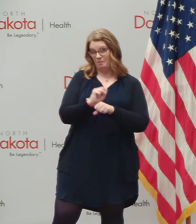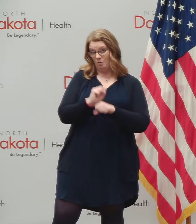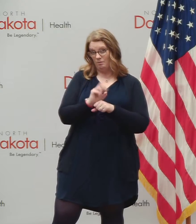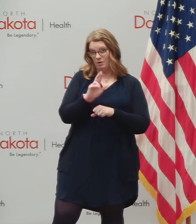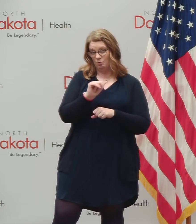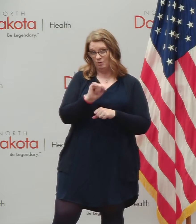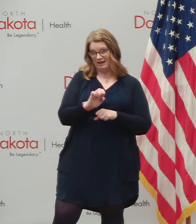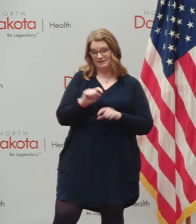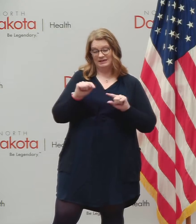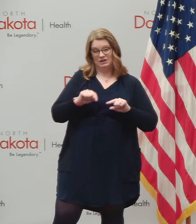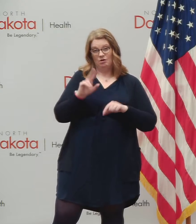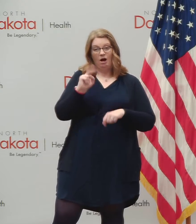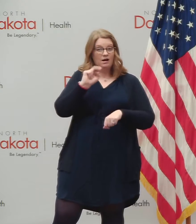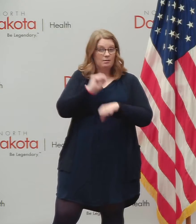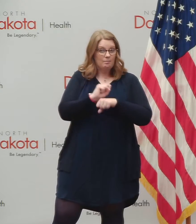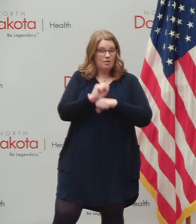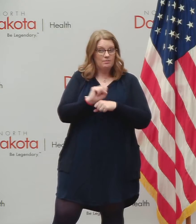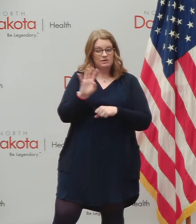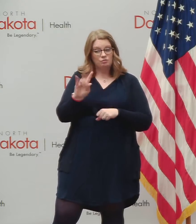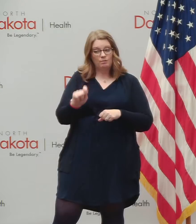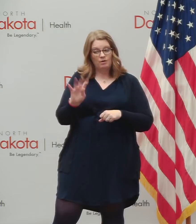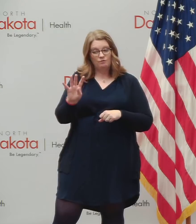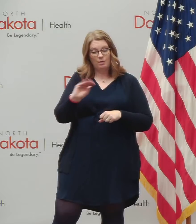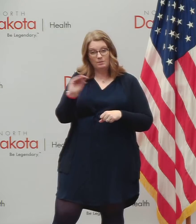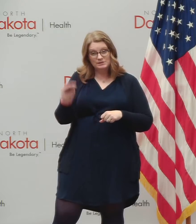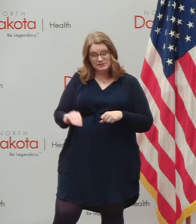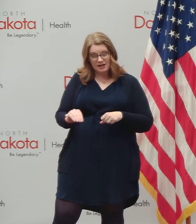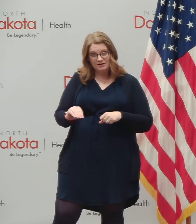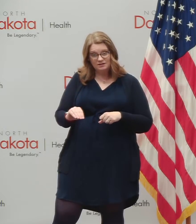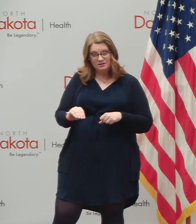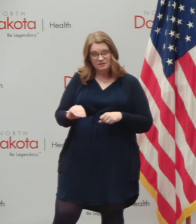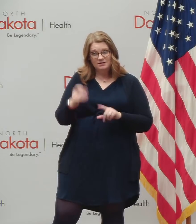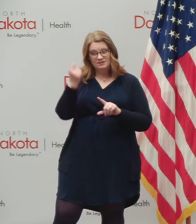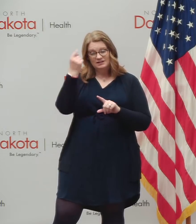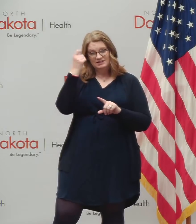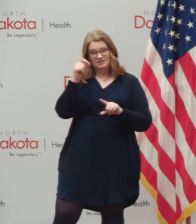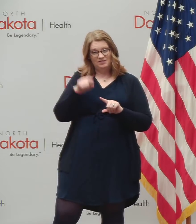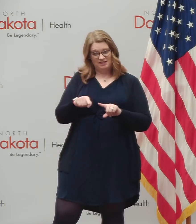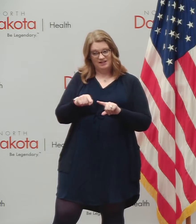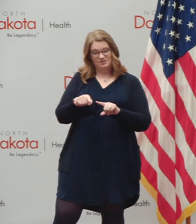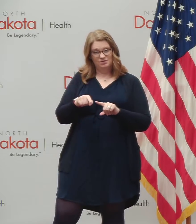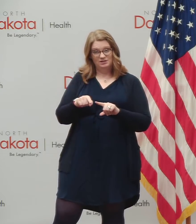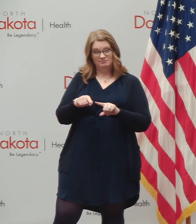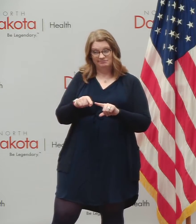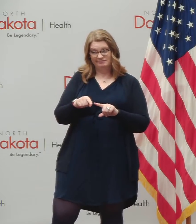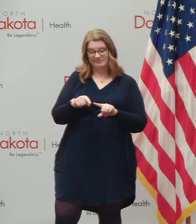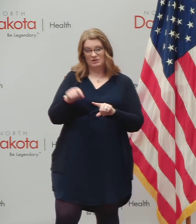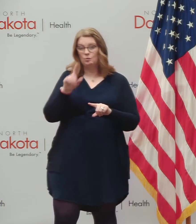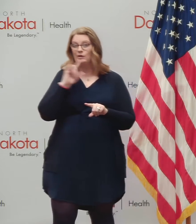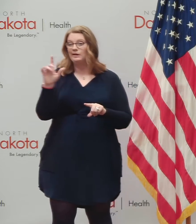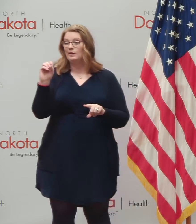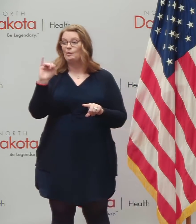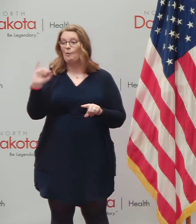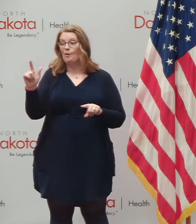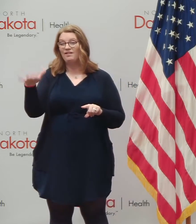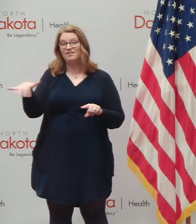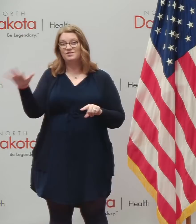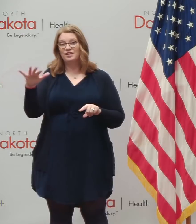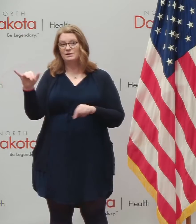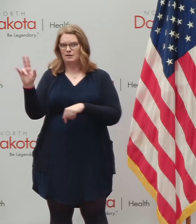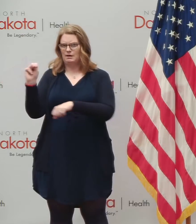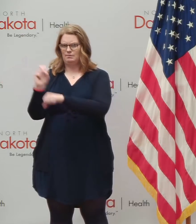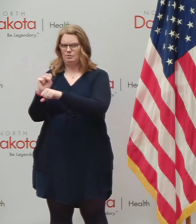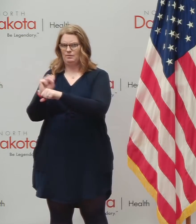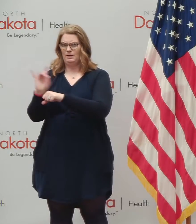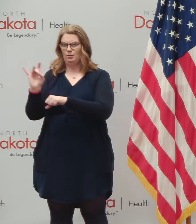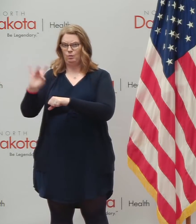at 4.4%. That was in September, and that's even with the large oil field unemployment that we are